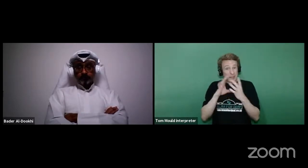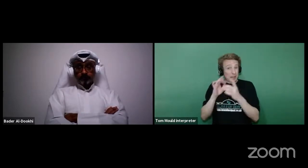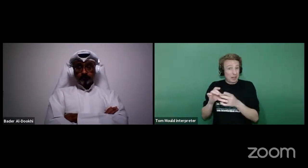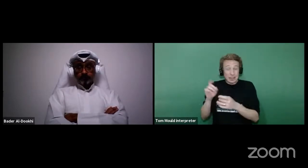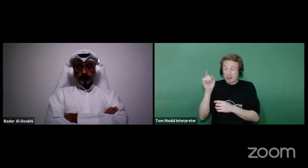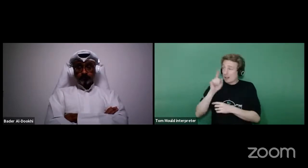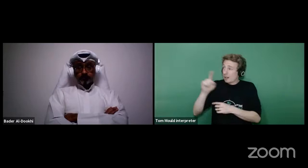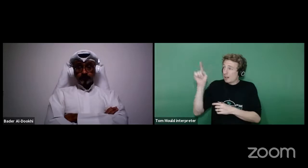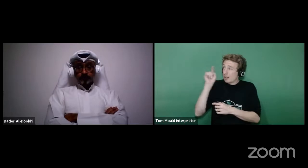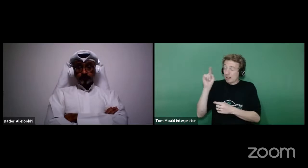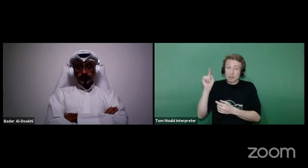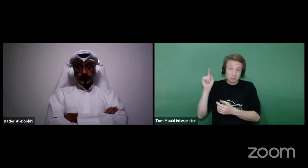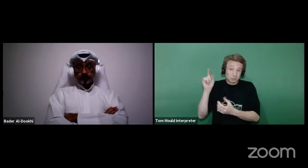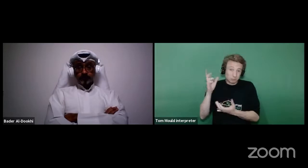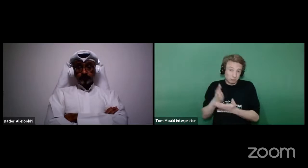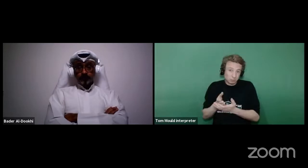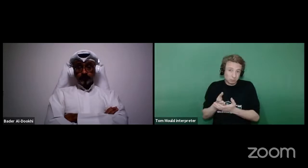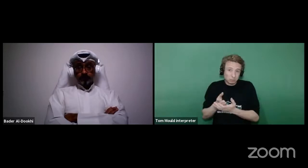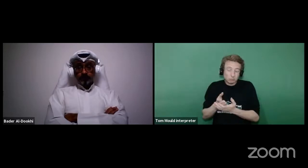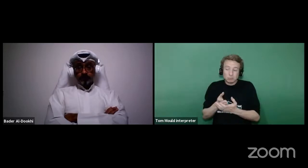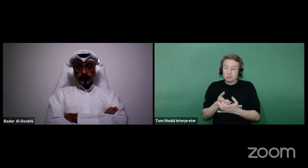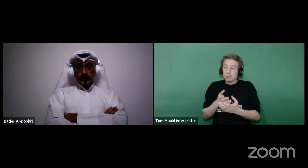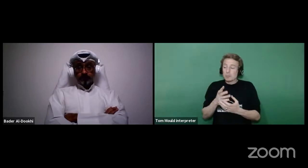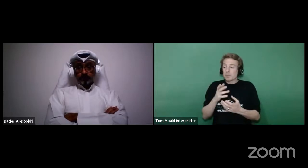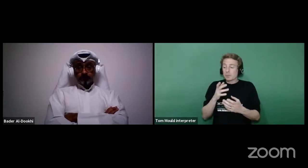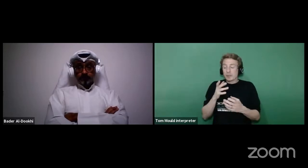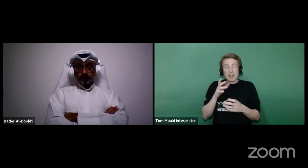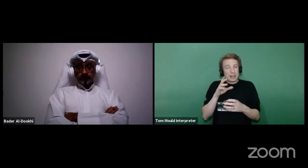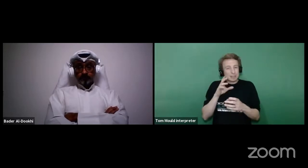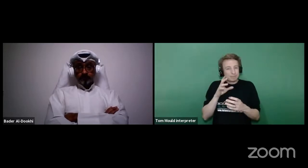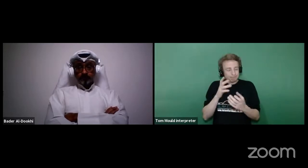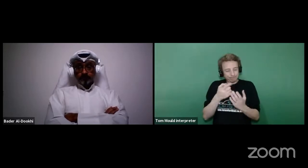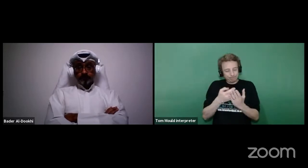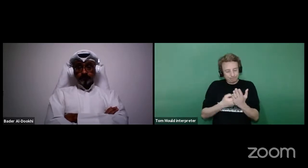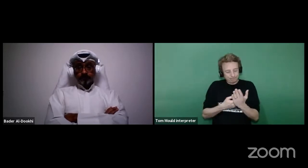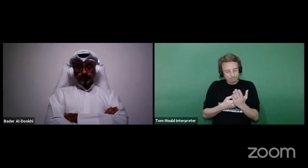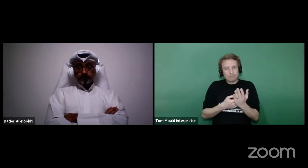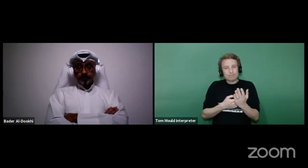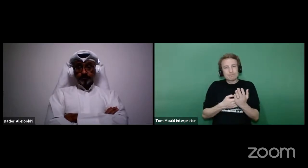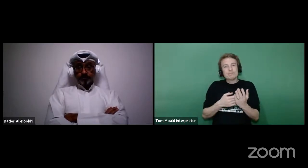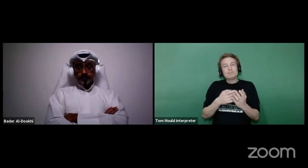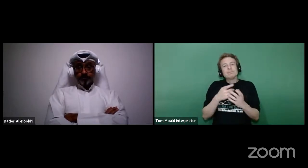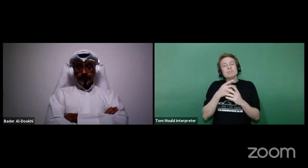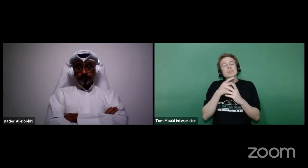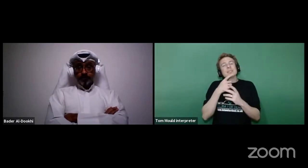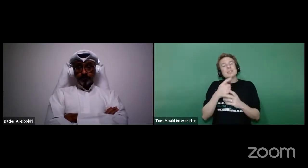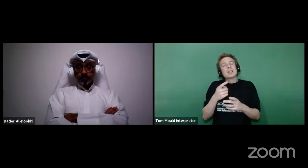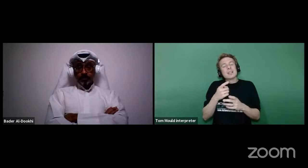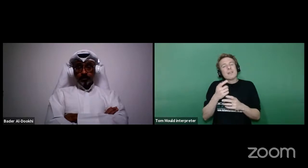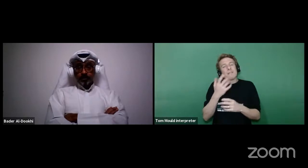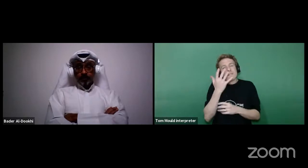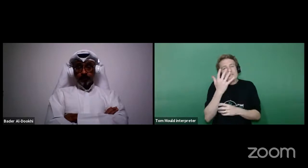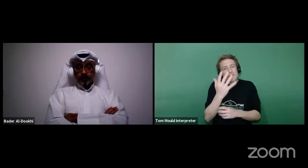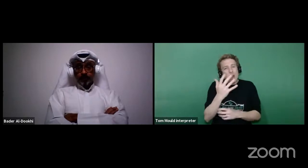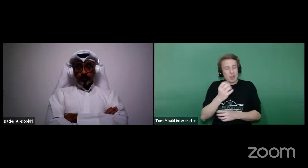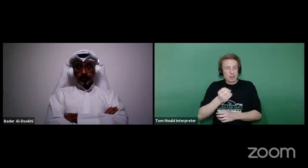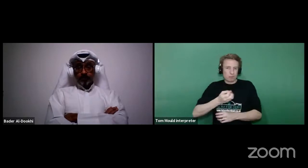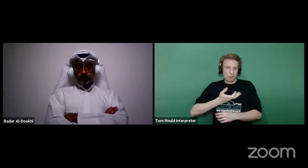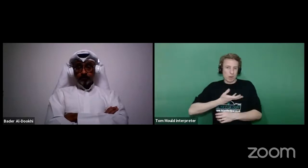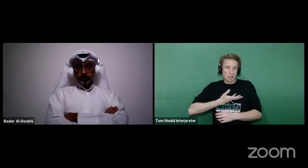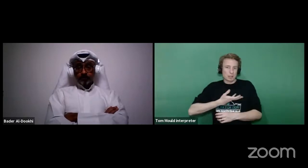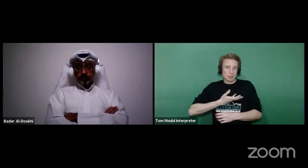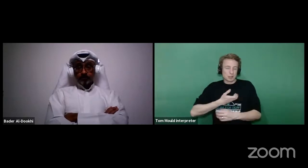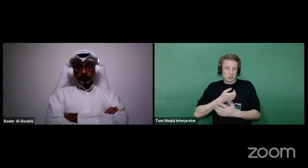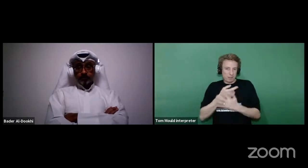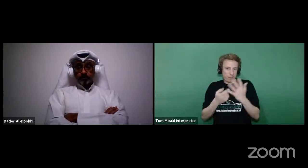and it includes the preservation of what are called the 5 rights. The 5 rights.